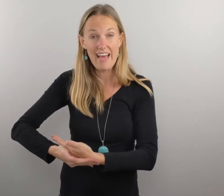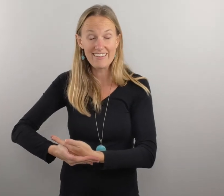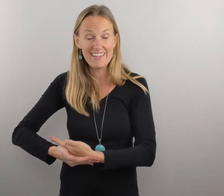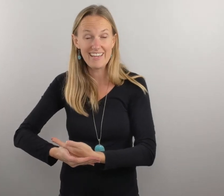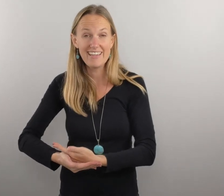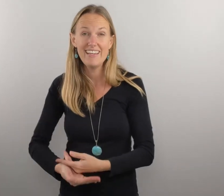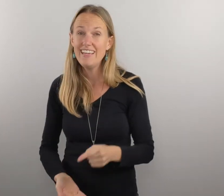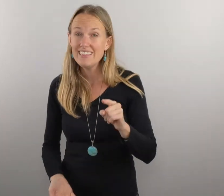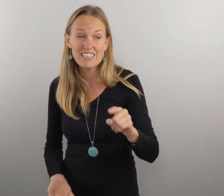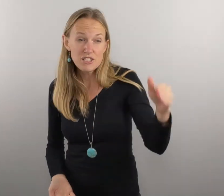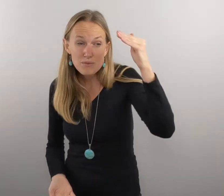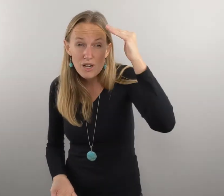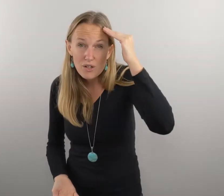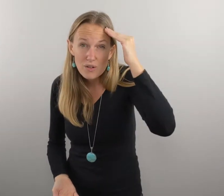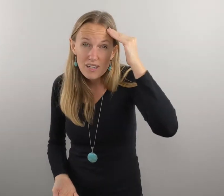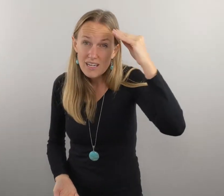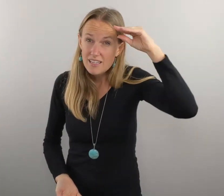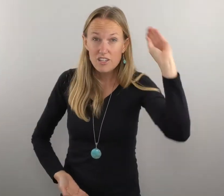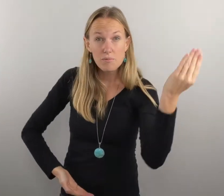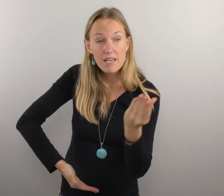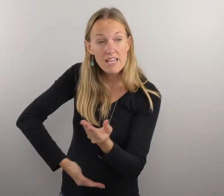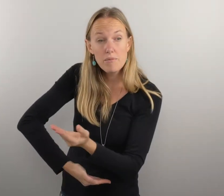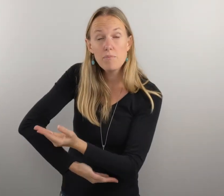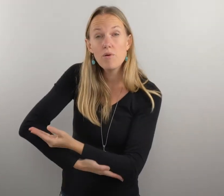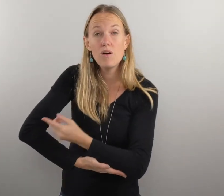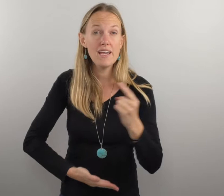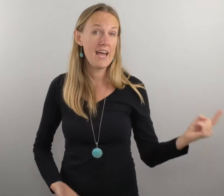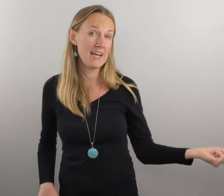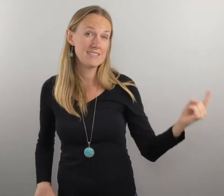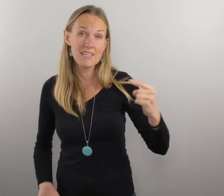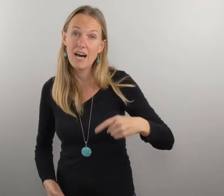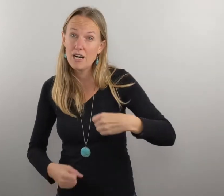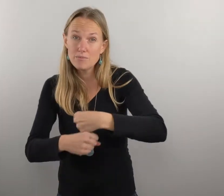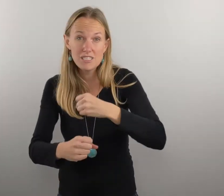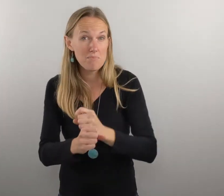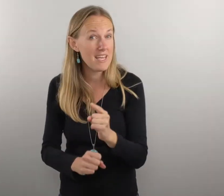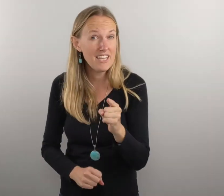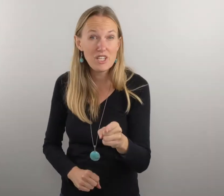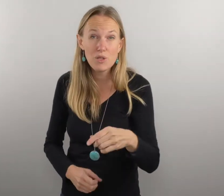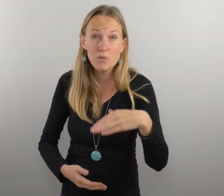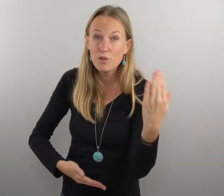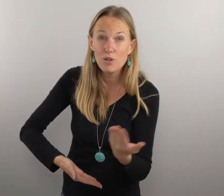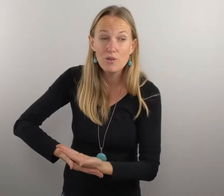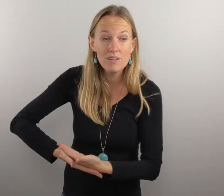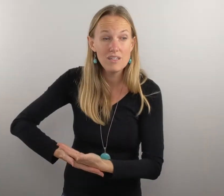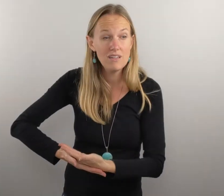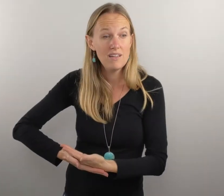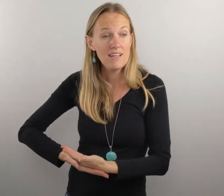line again. Did you know that your baby boy has come to make you new?